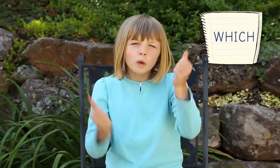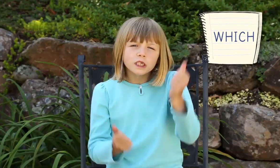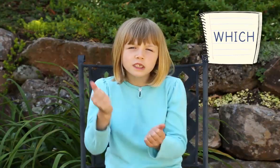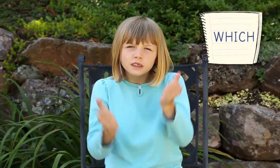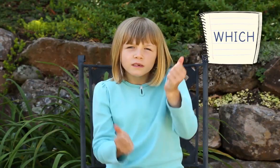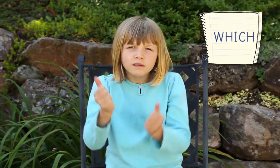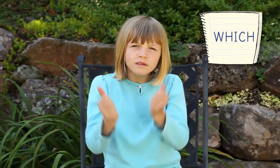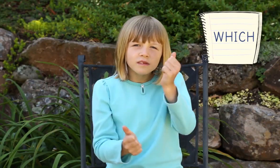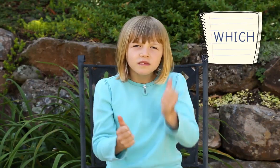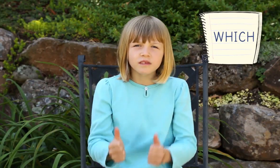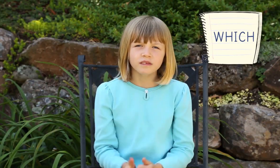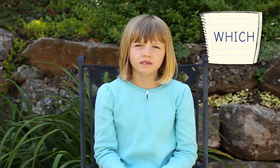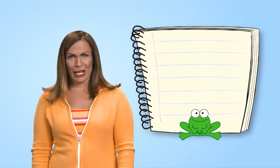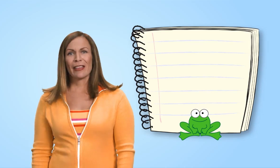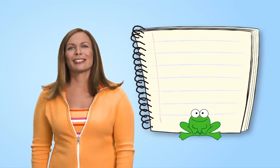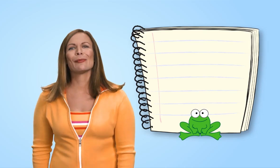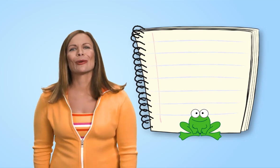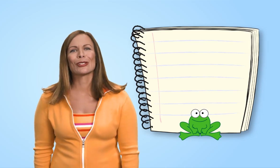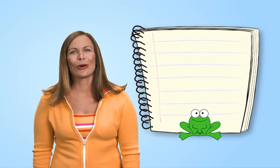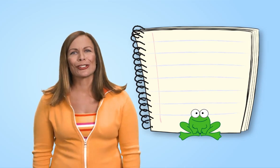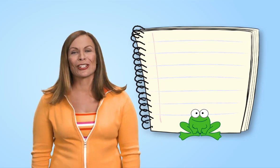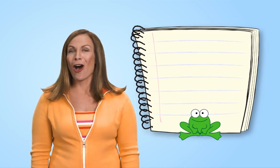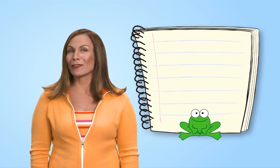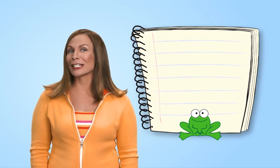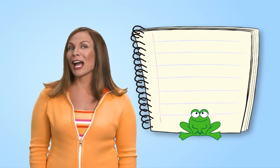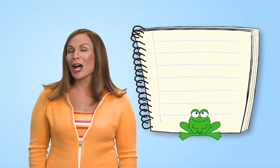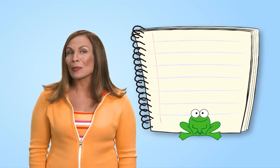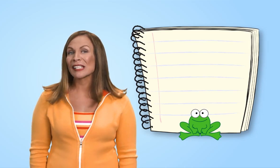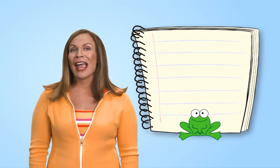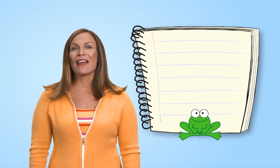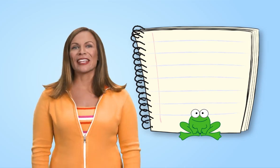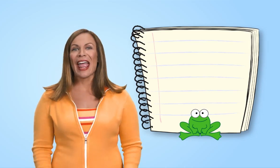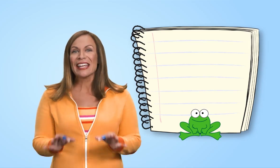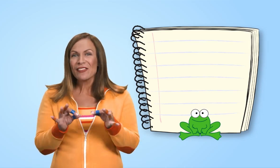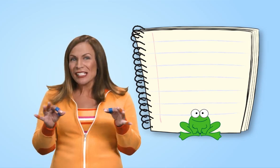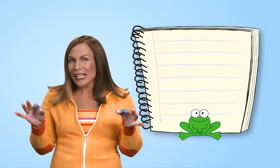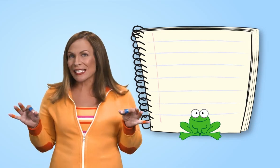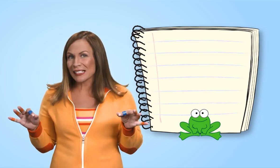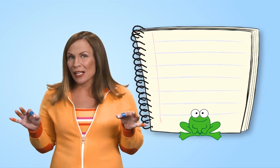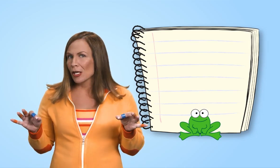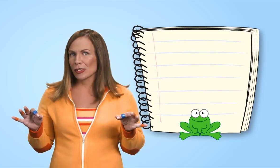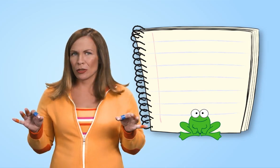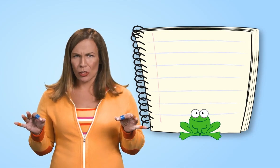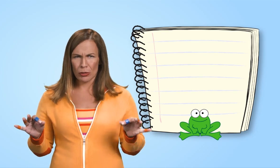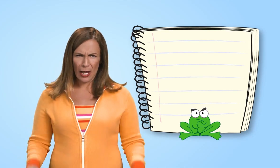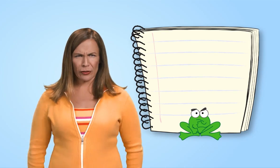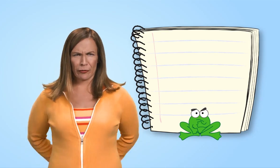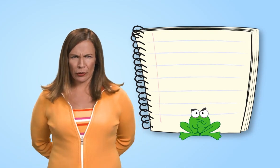Which? The WH question often comes at the end of the sentence, so you don't have to furrow